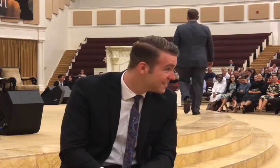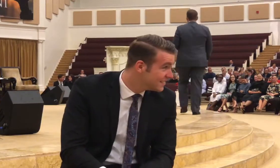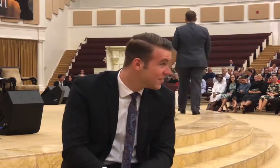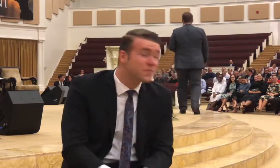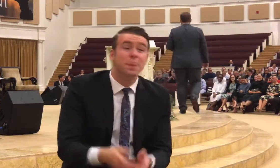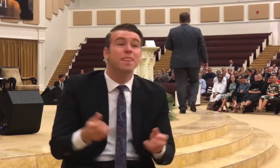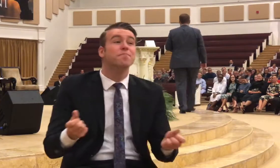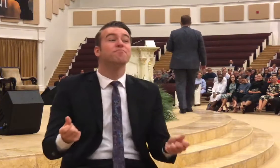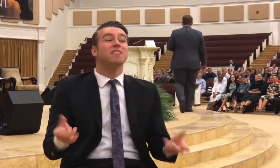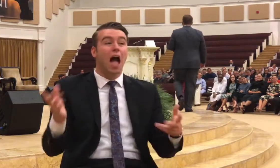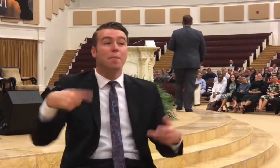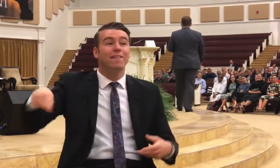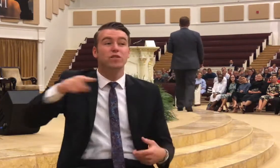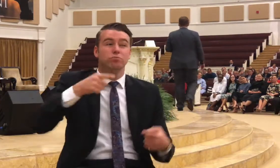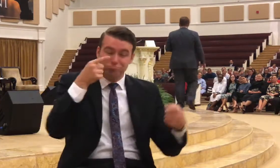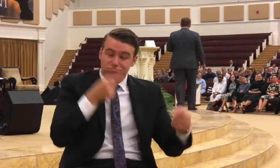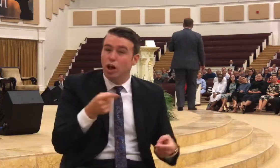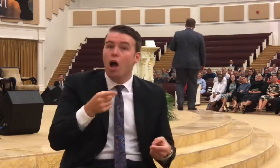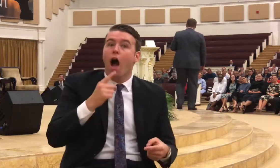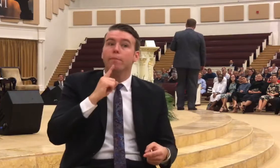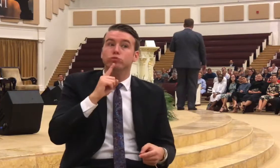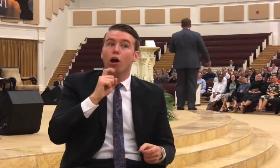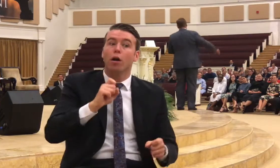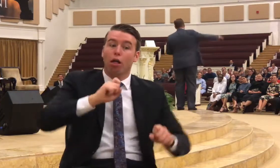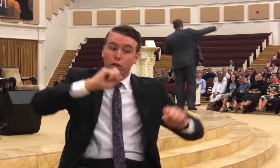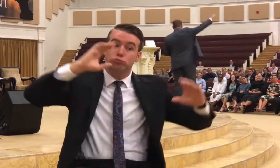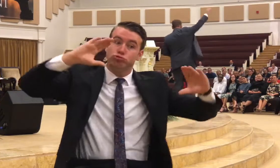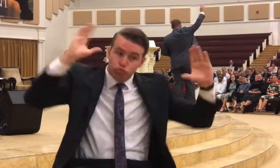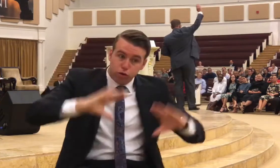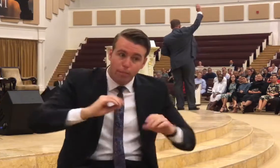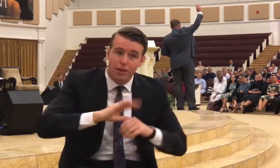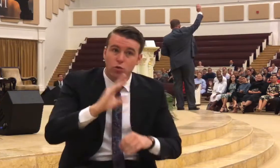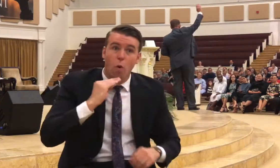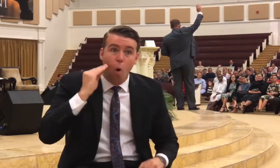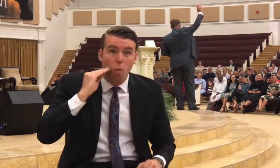How many have ever had trouble? I'm talking about big trouble coming your home.